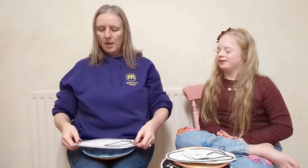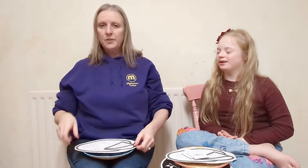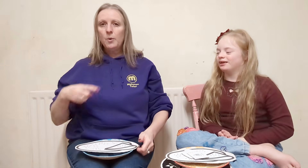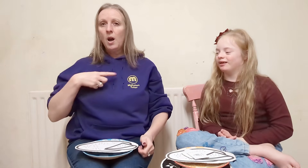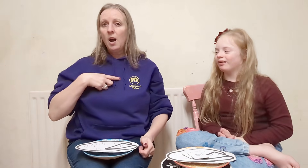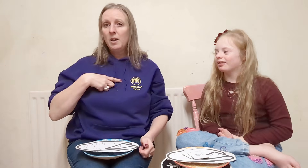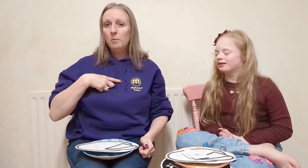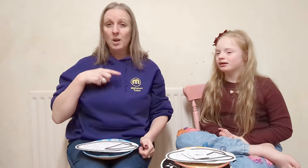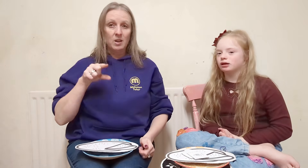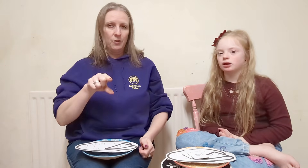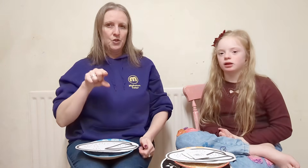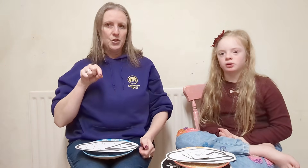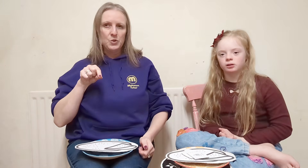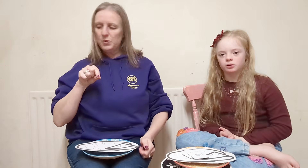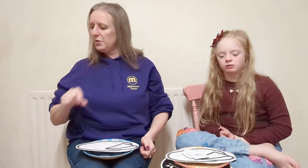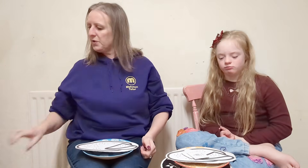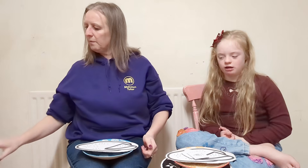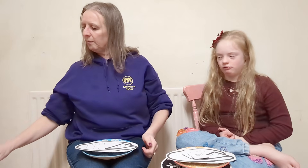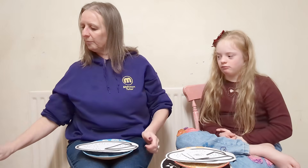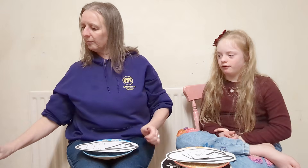so I'm going to choose Yeah, we want.